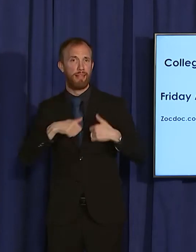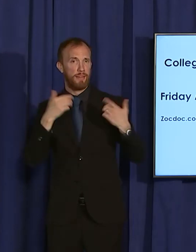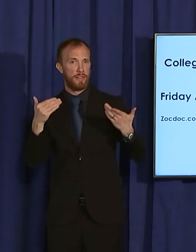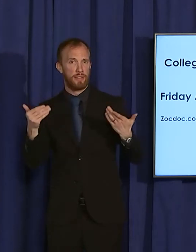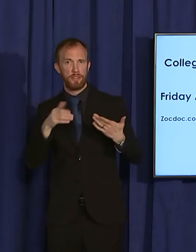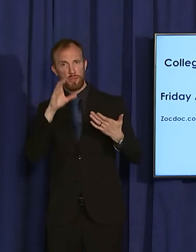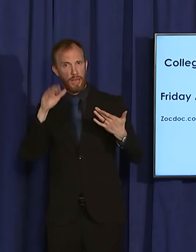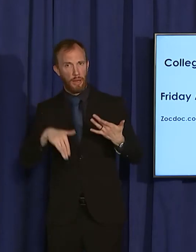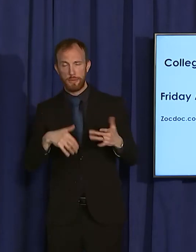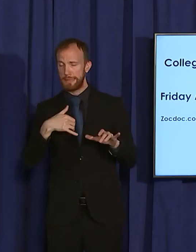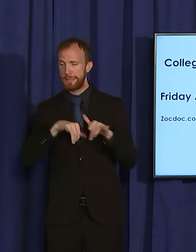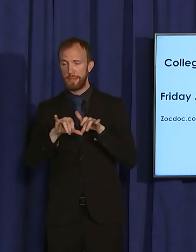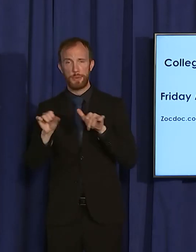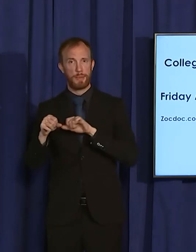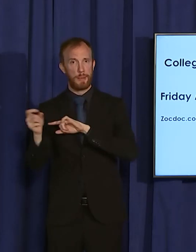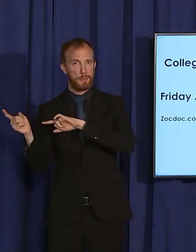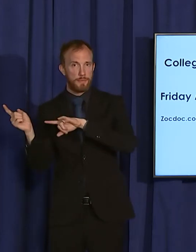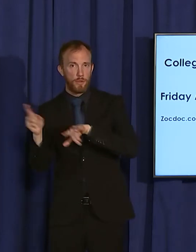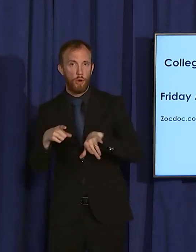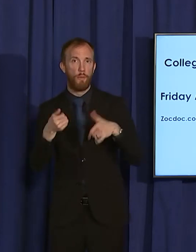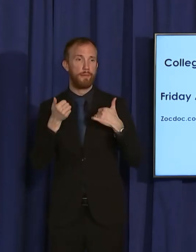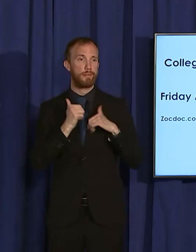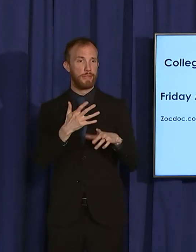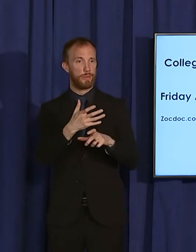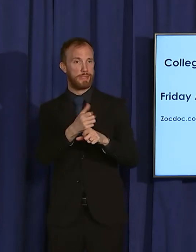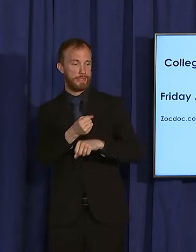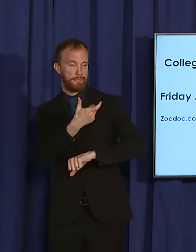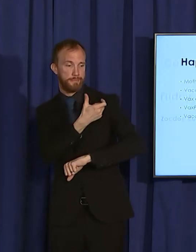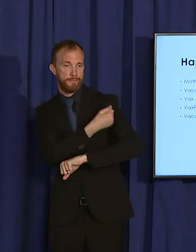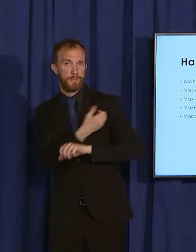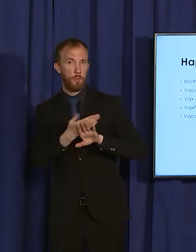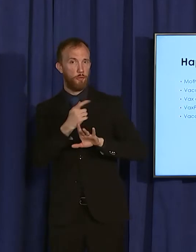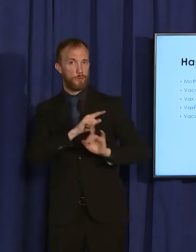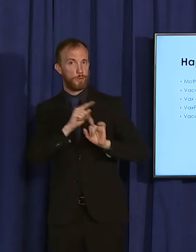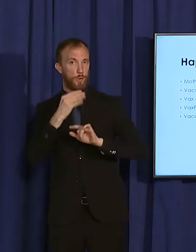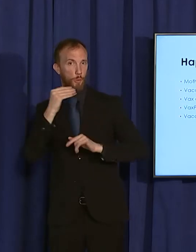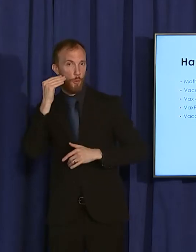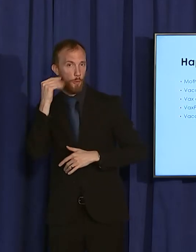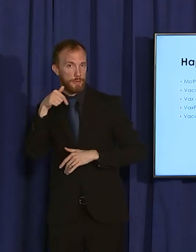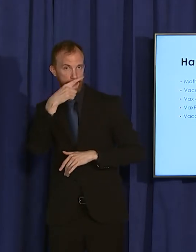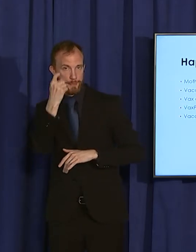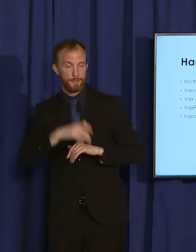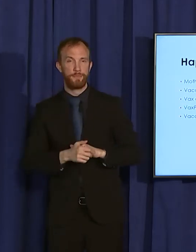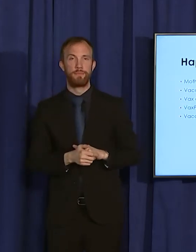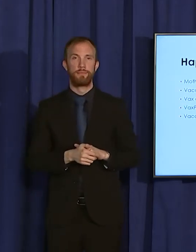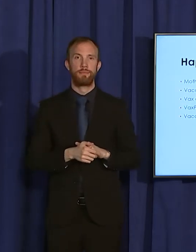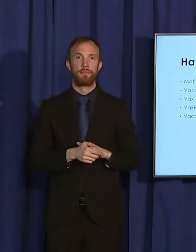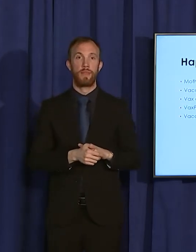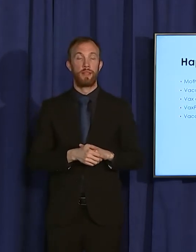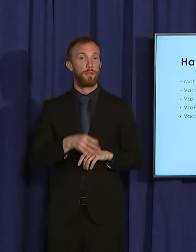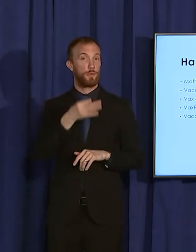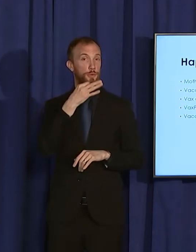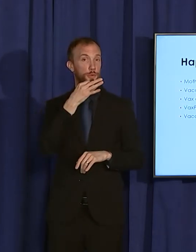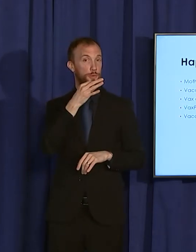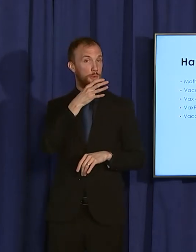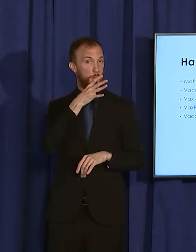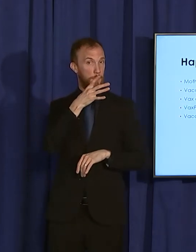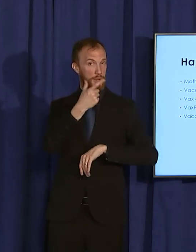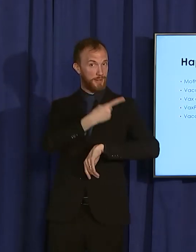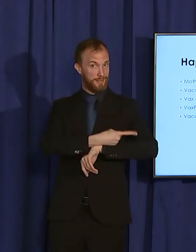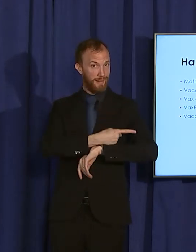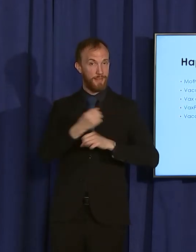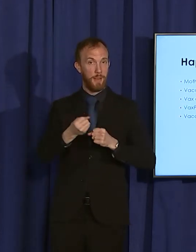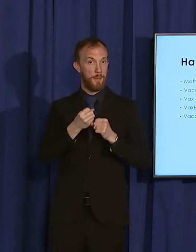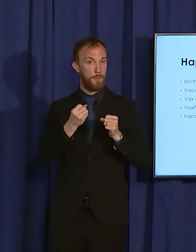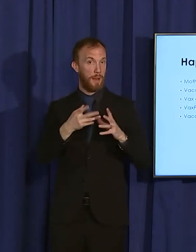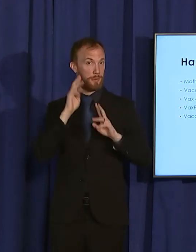both of those doses in before students head home for the summer. And then looking ahead, Mother's Day is coming up, and there's a lot of creative things